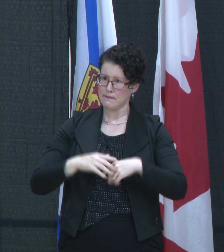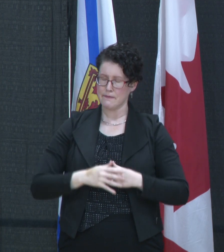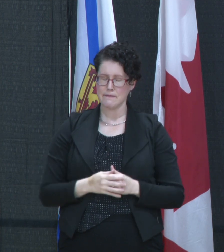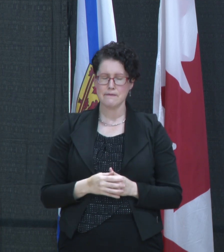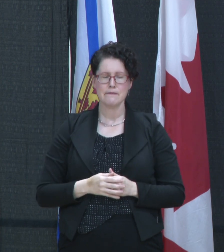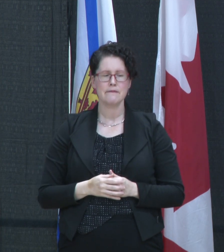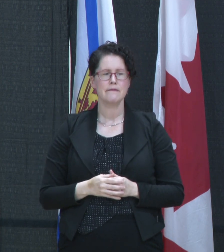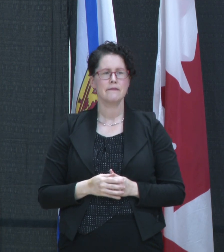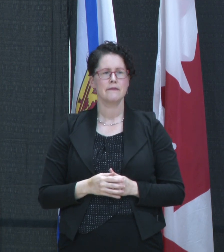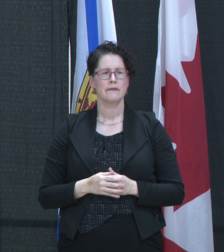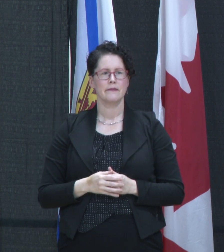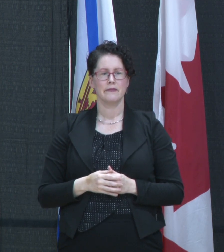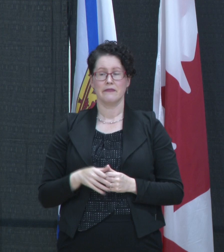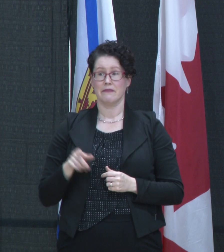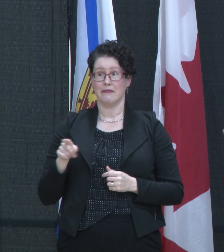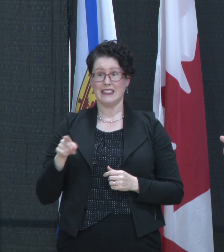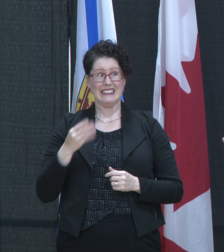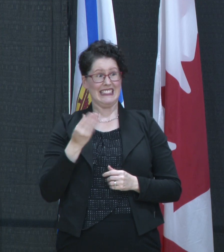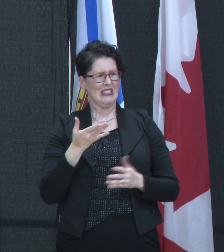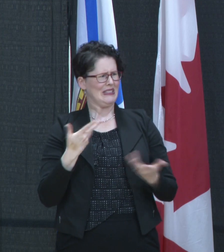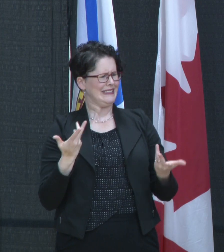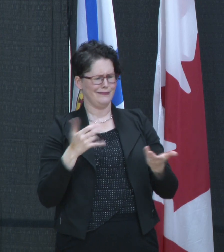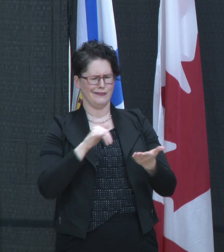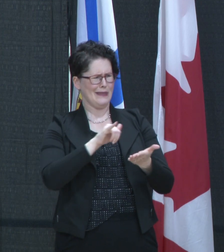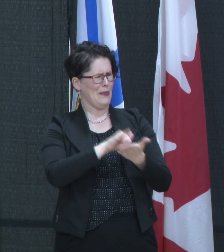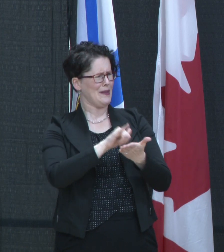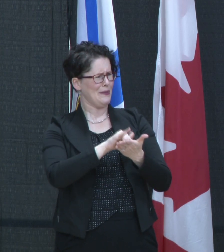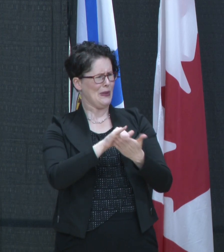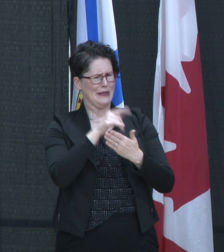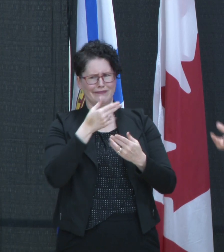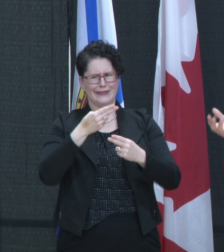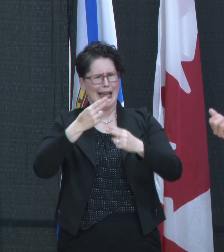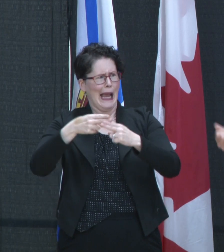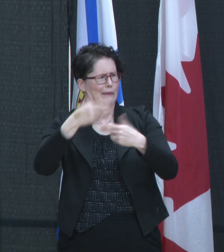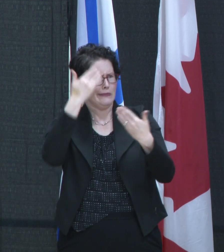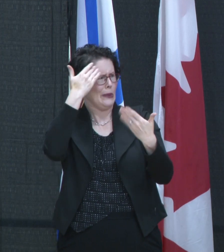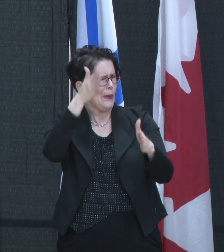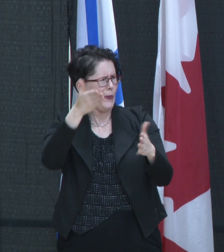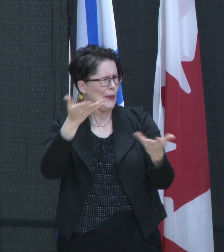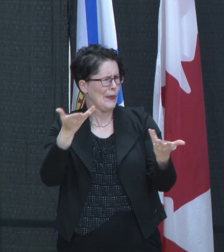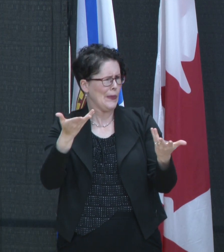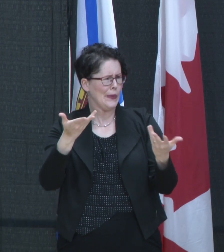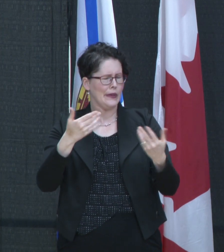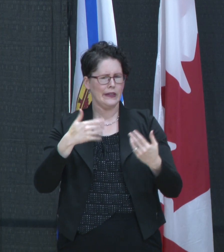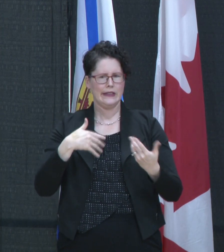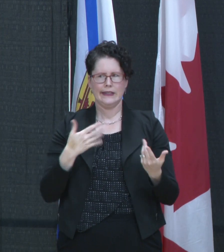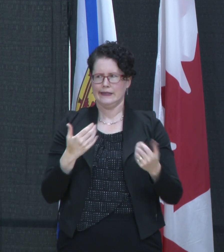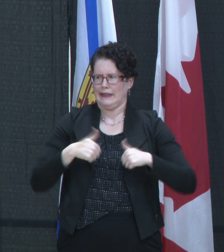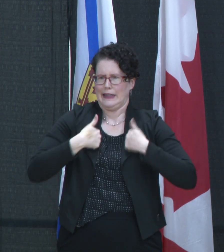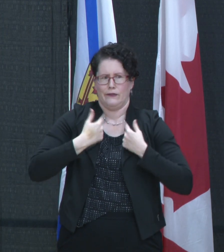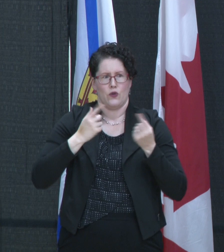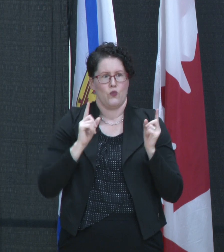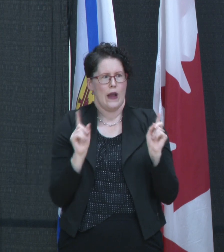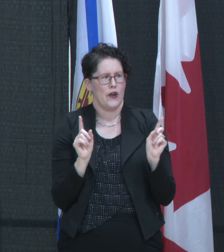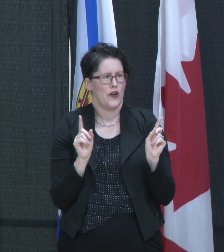Valerie said, Mr. President, that would be impossible. We have no idea who that man was, no idea where he lives. We'd never be